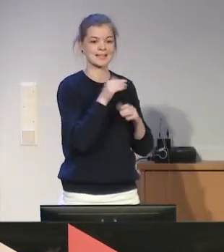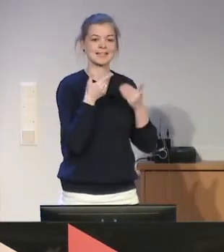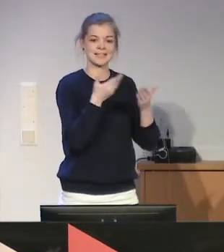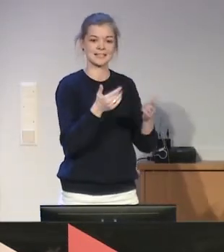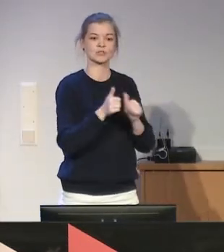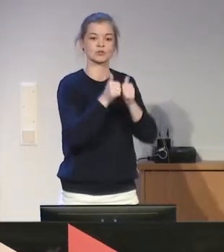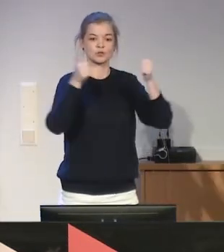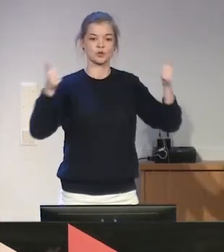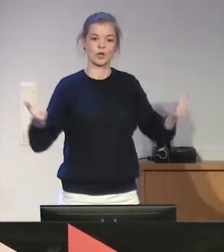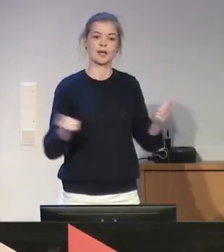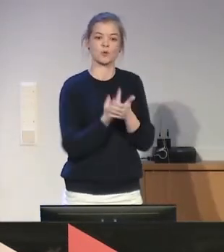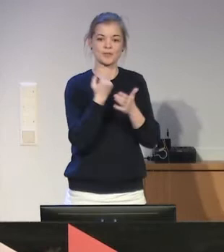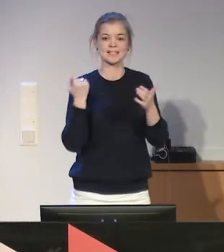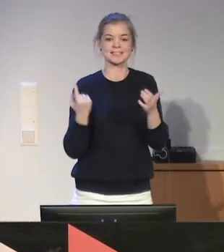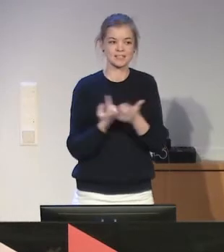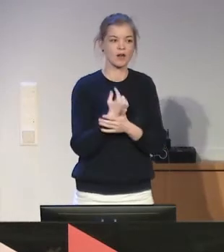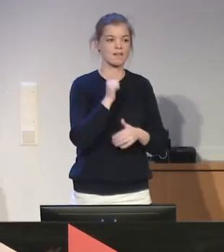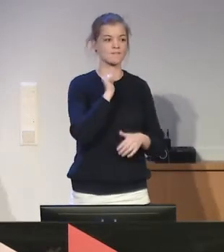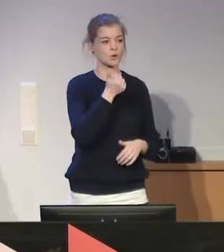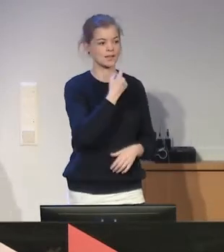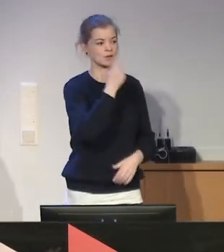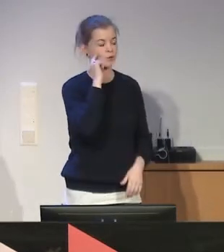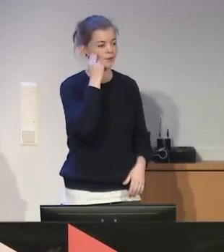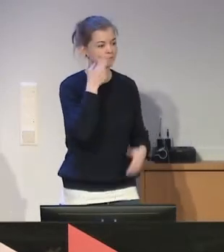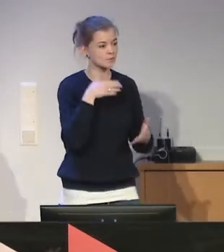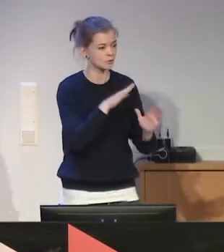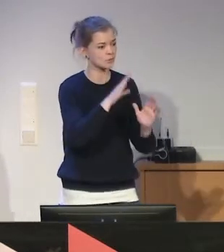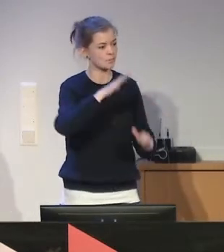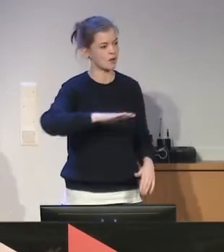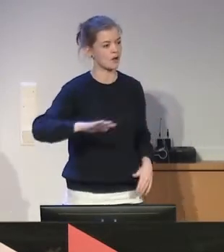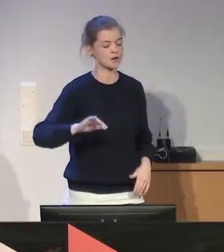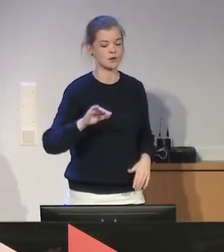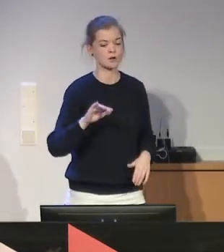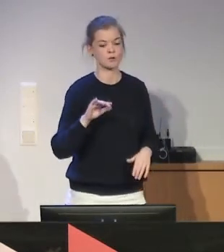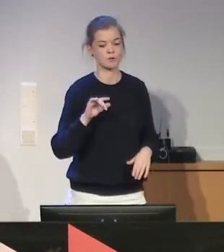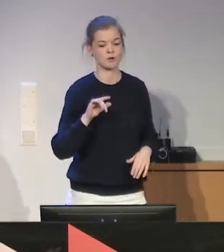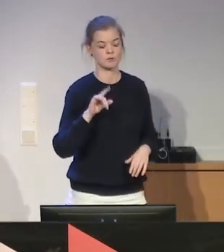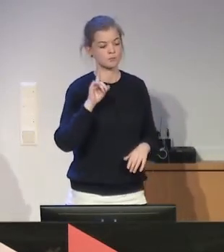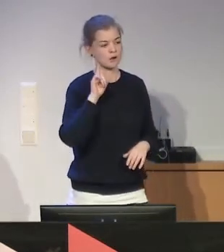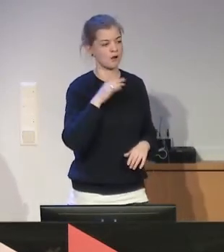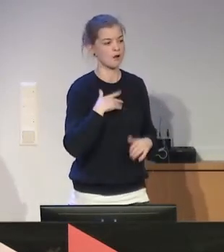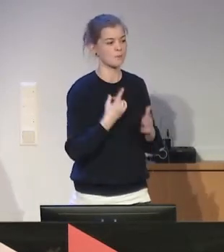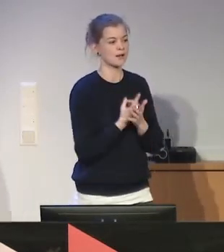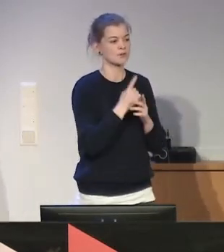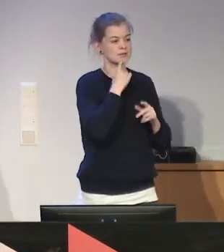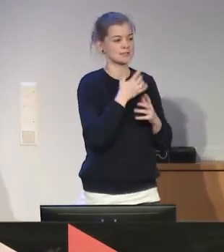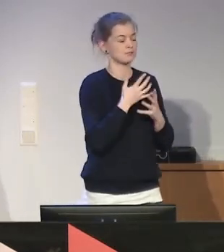So the thing that we have to see all those utterances as communication.